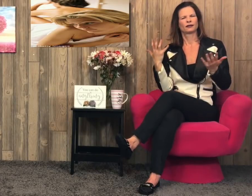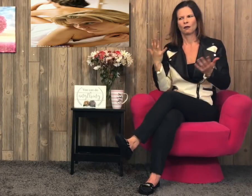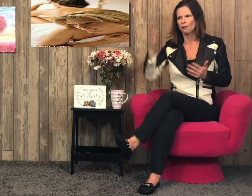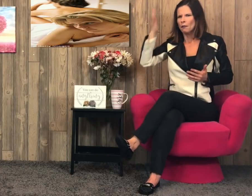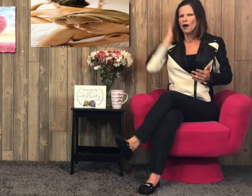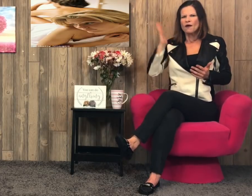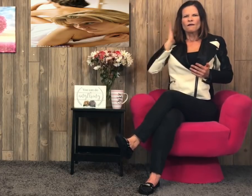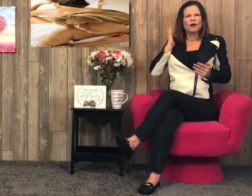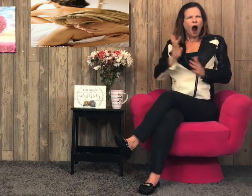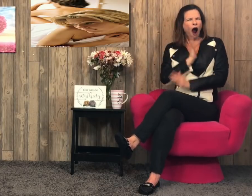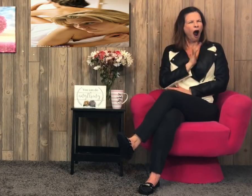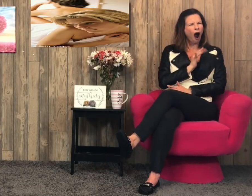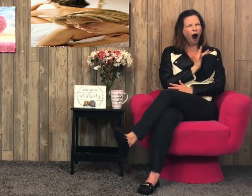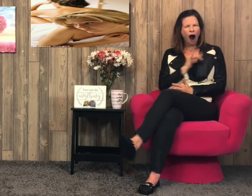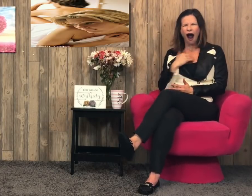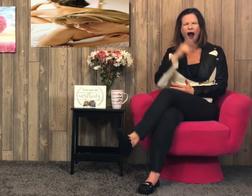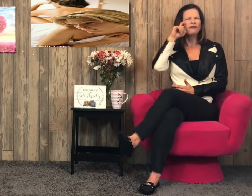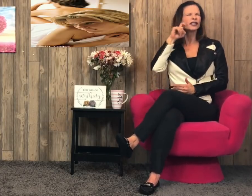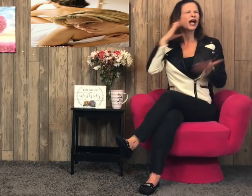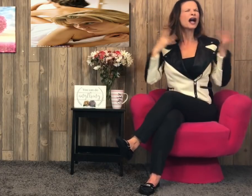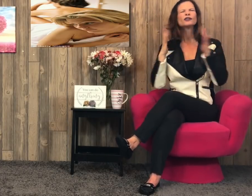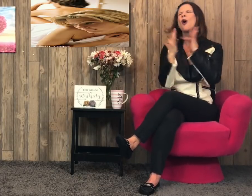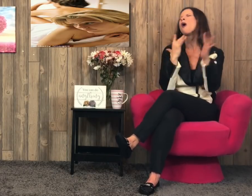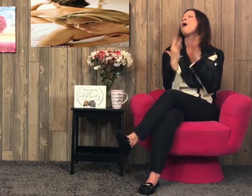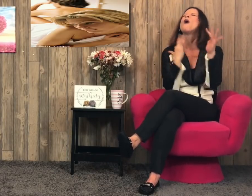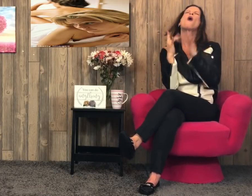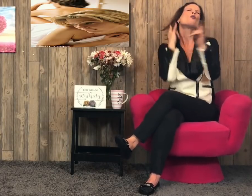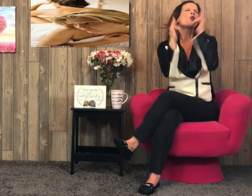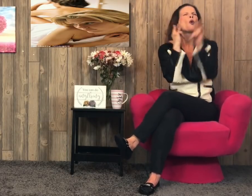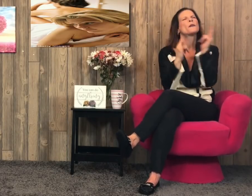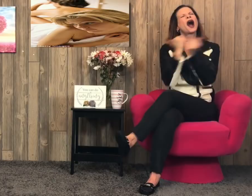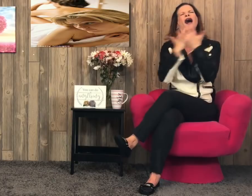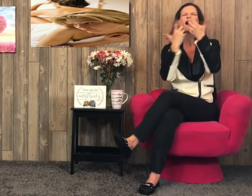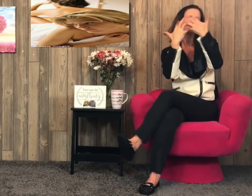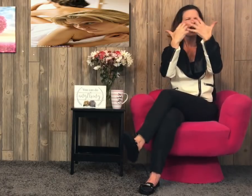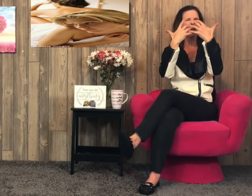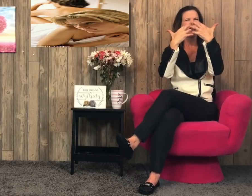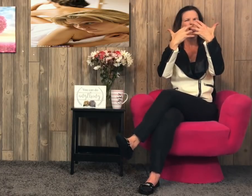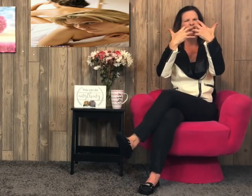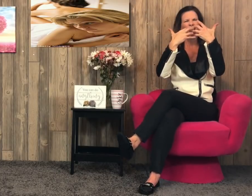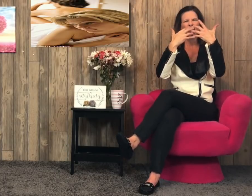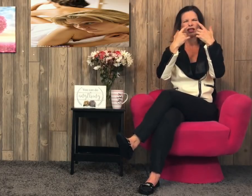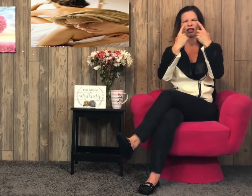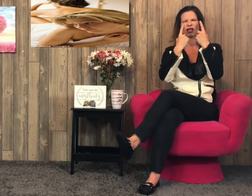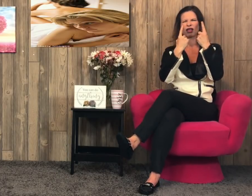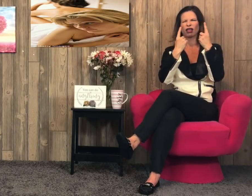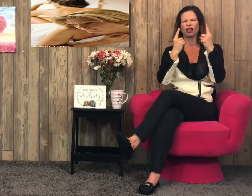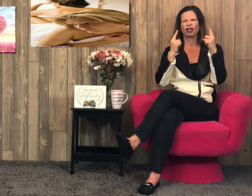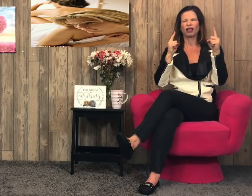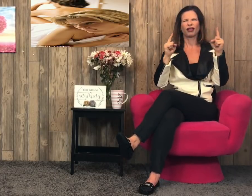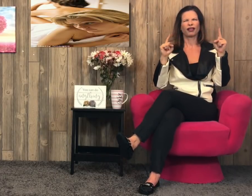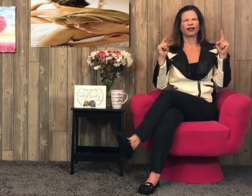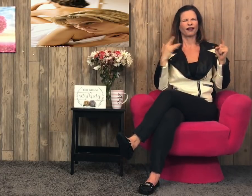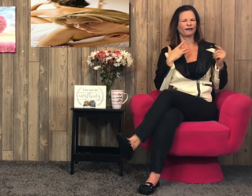Lack of sex. In the beginning, there was so much romance and intimacy, but then the fire went out and people don't